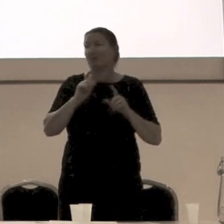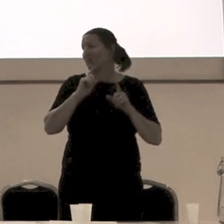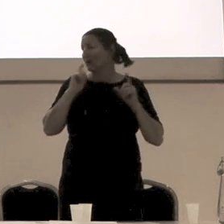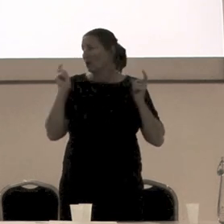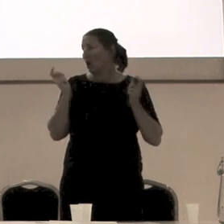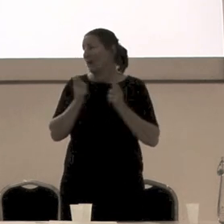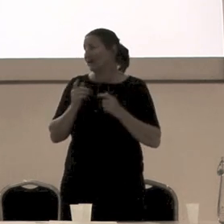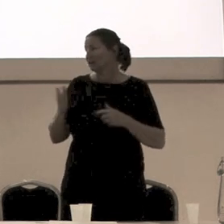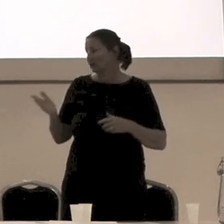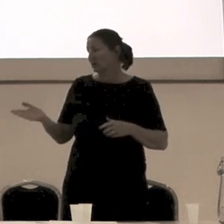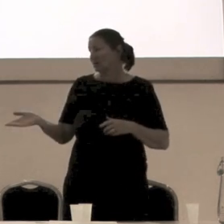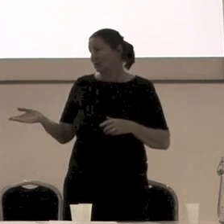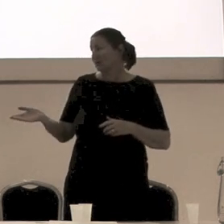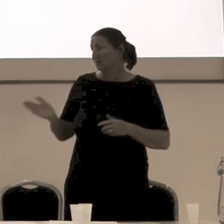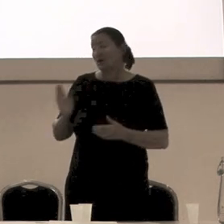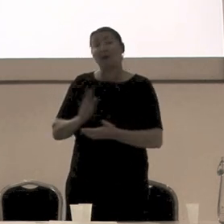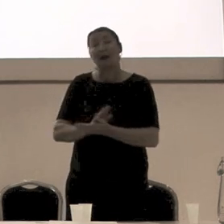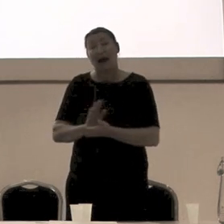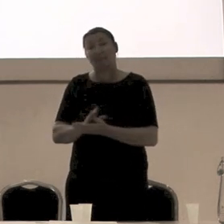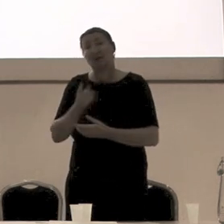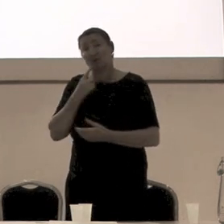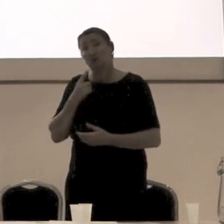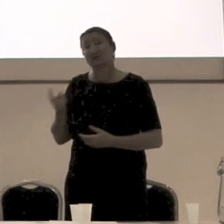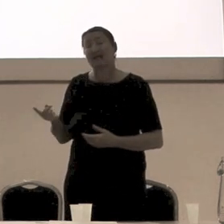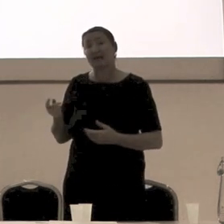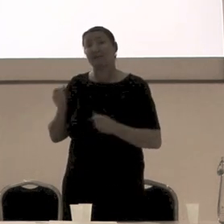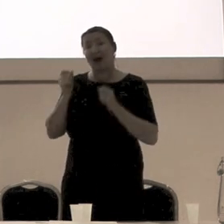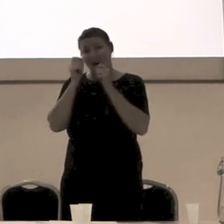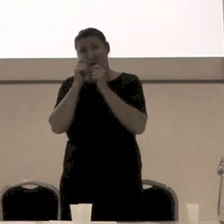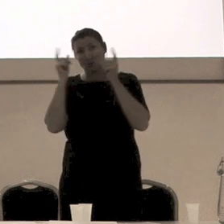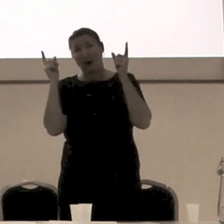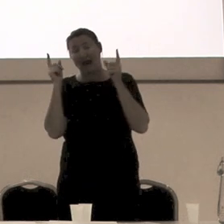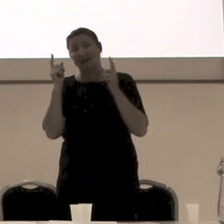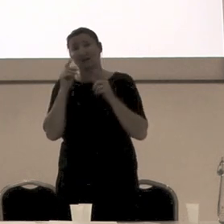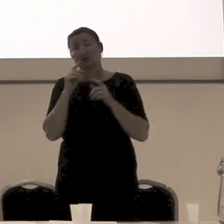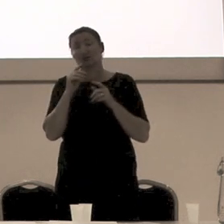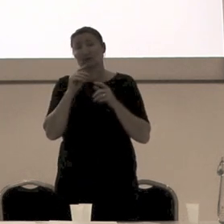to hear what you said about what you think should happen with awareness raising for all